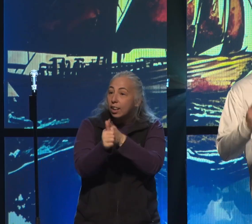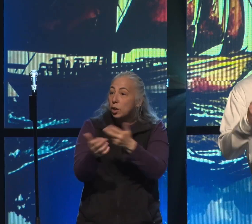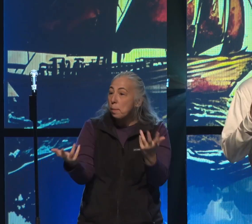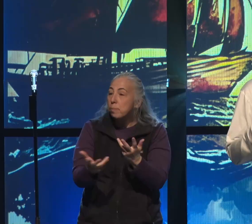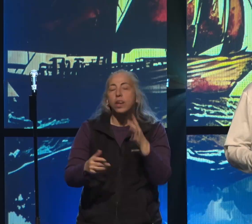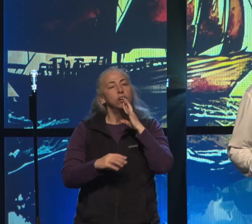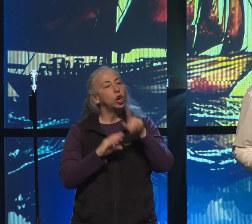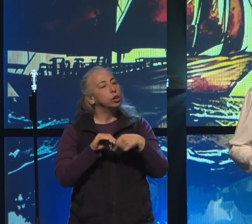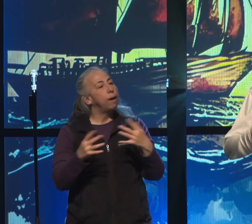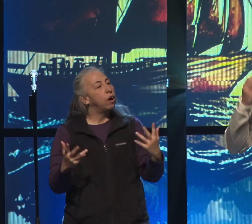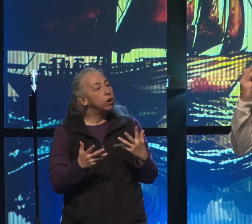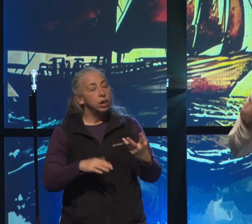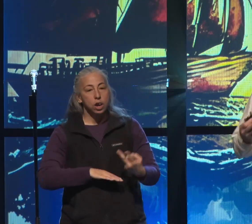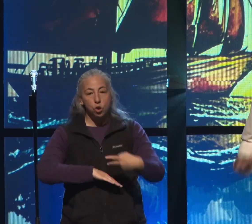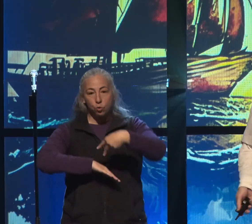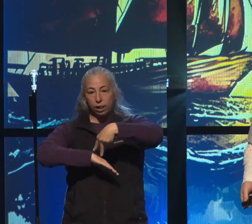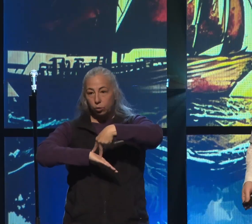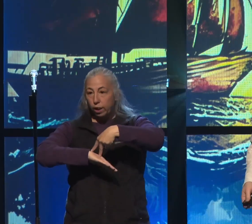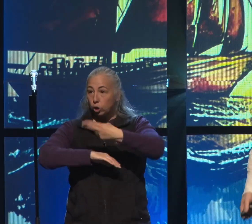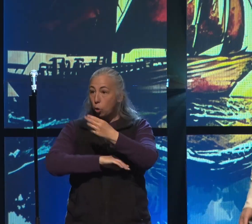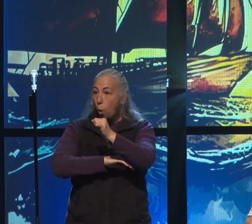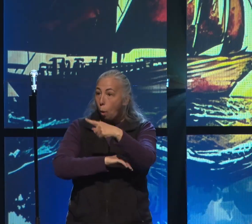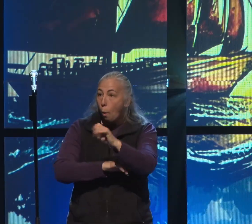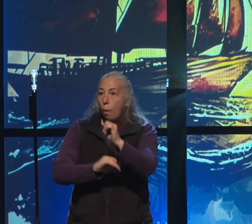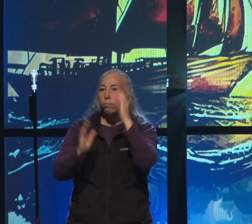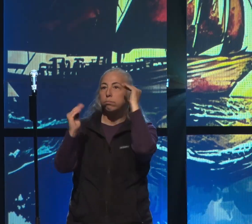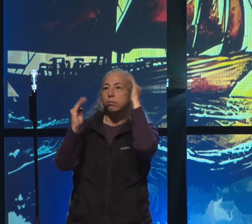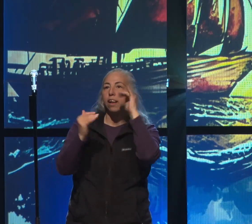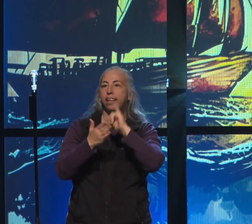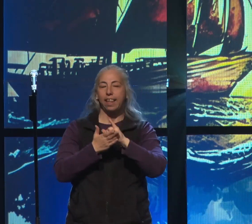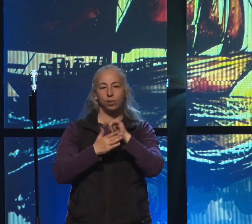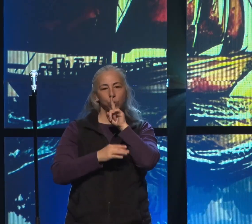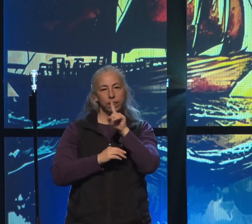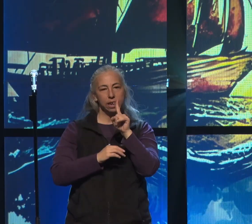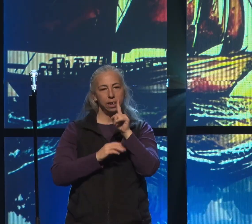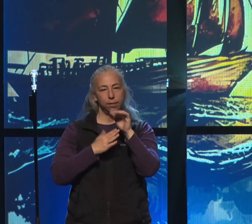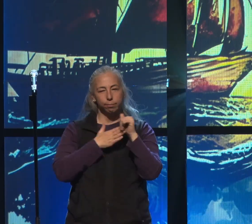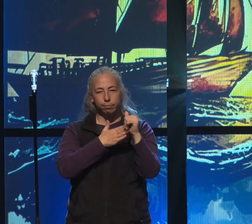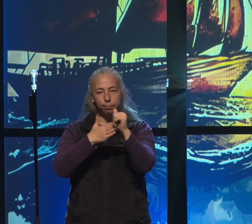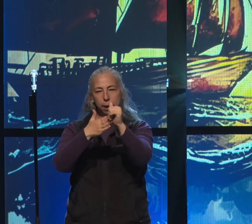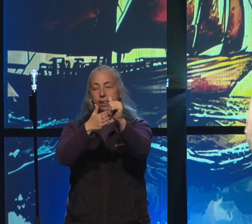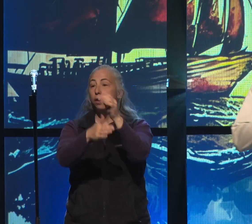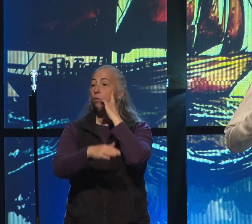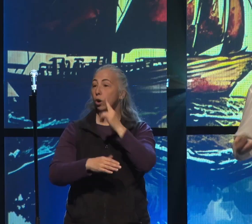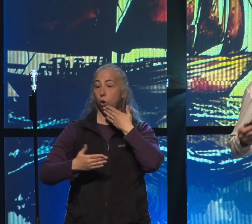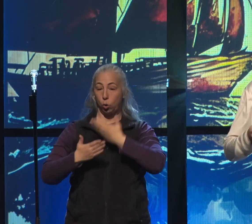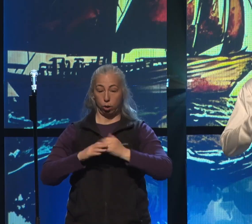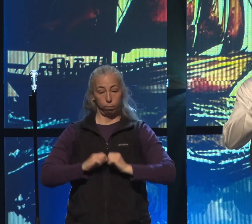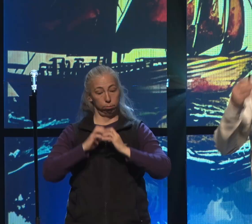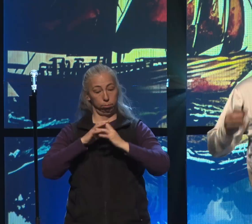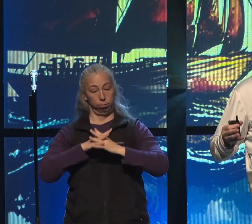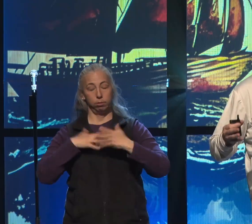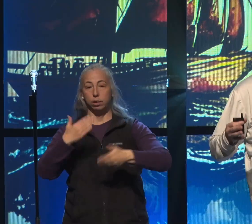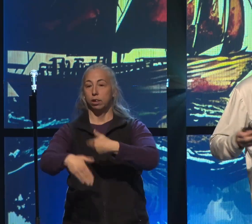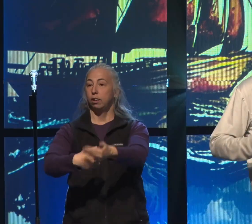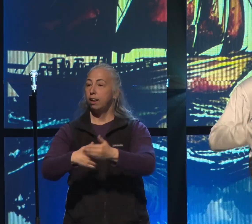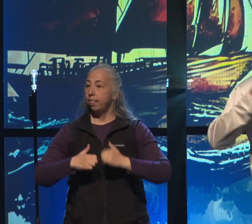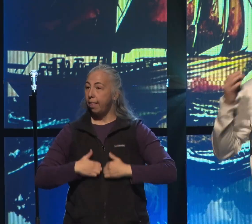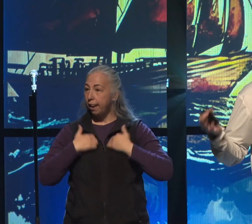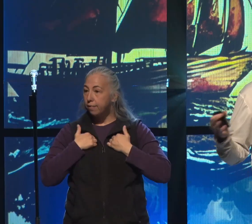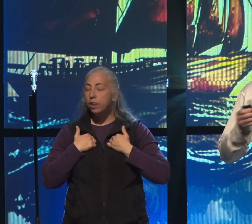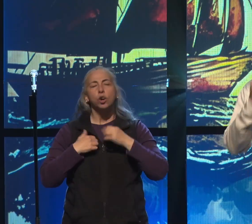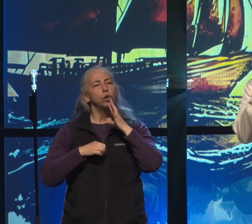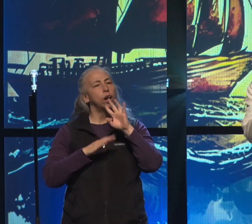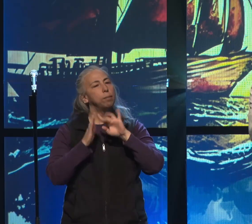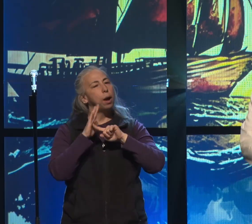how resurrection hope is the mainsail of a resilient life. And we talked about how we're going to explore this metaphor of a sailboat